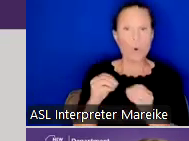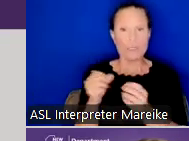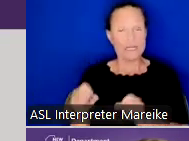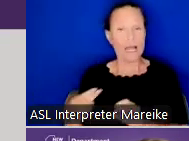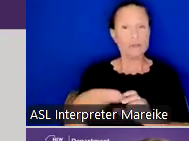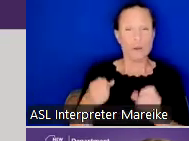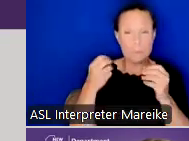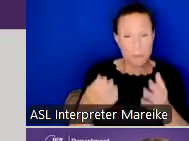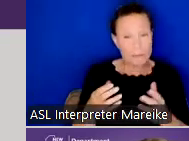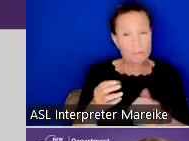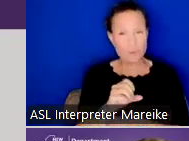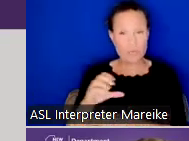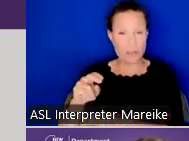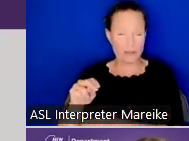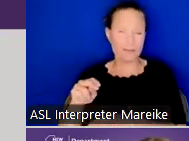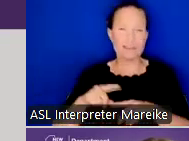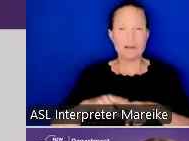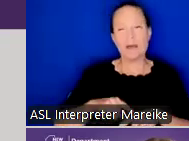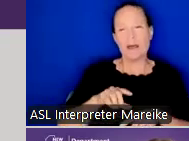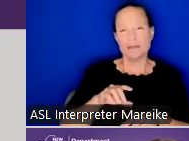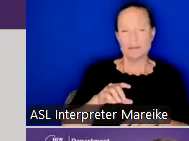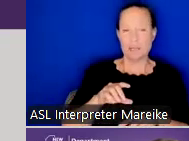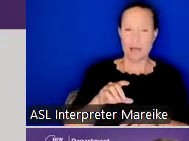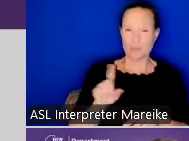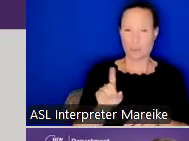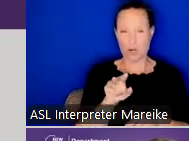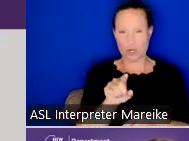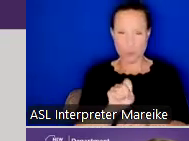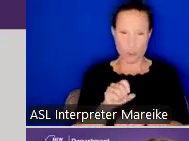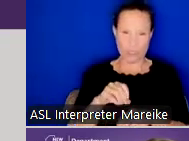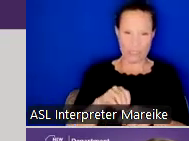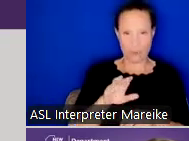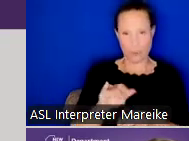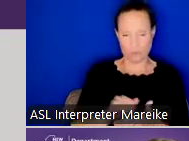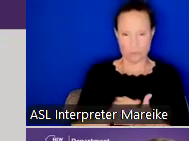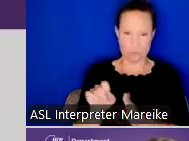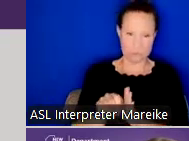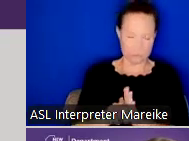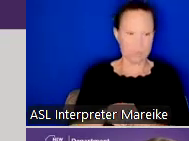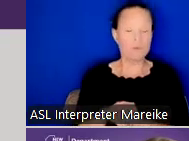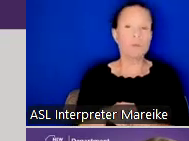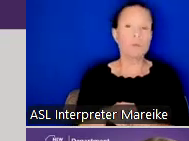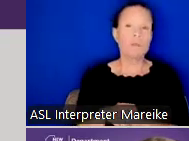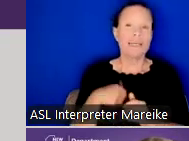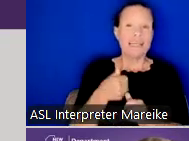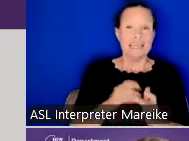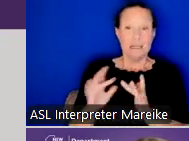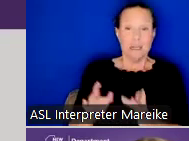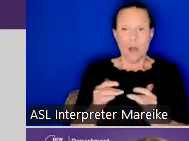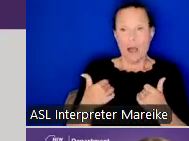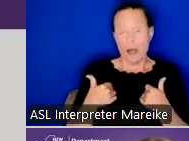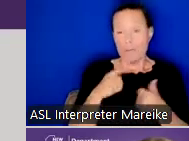multiple networks depending on your reach across the state. And each network has a